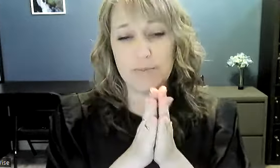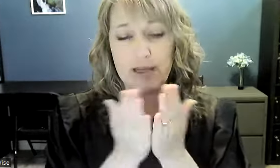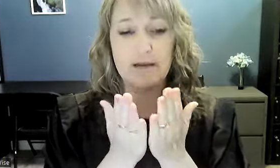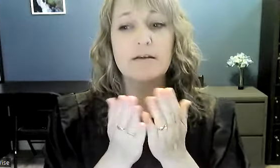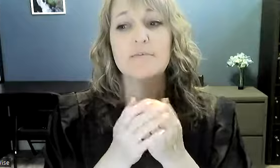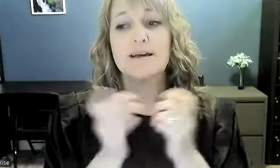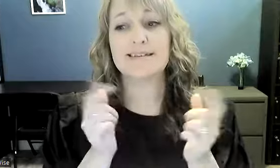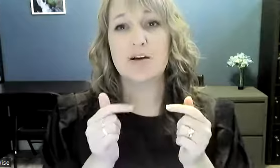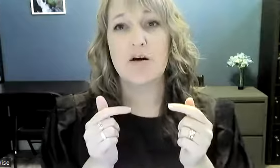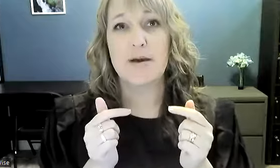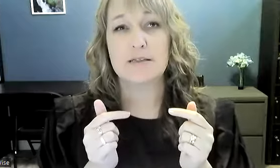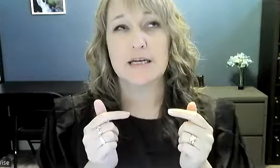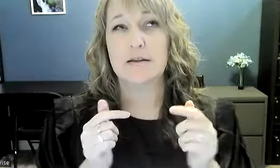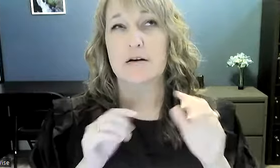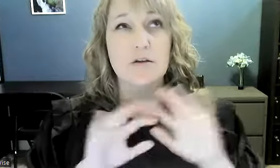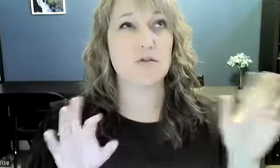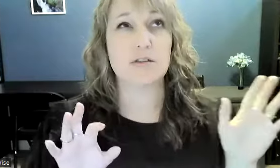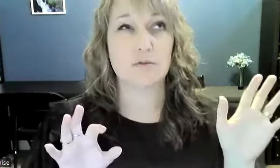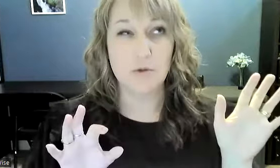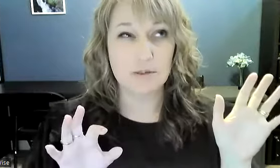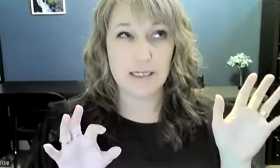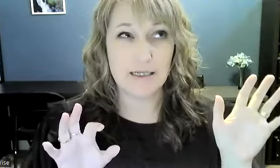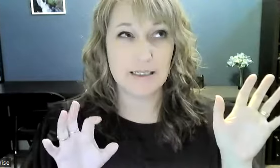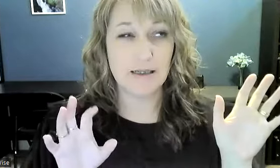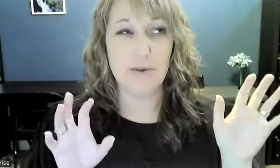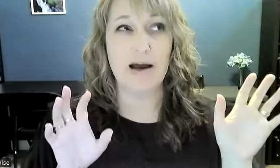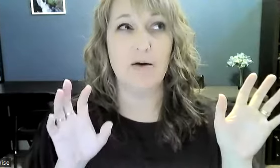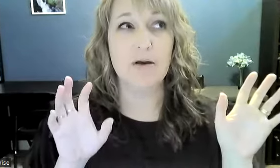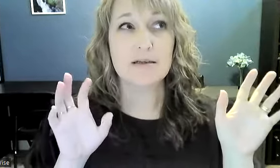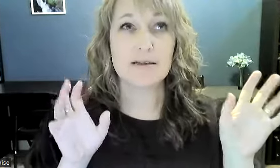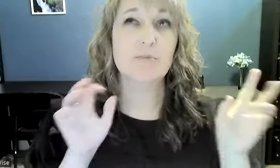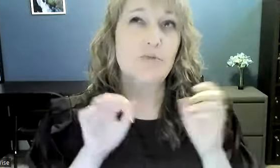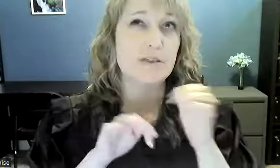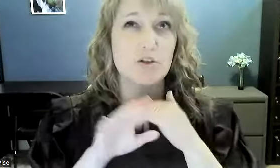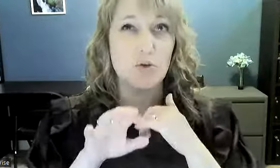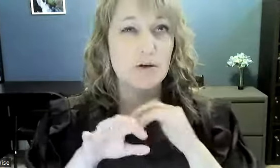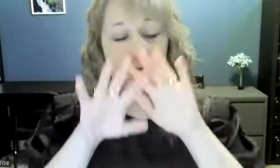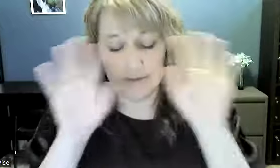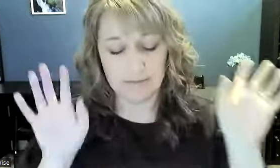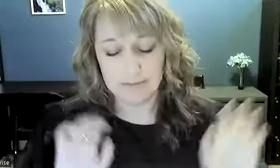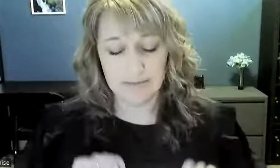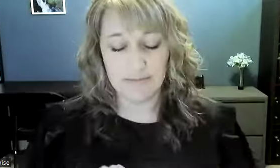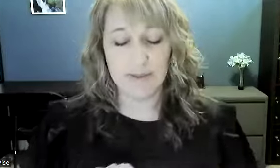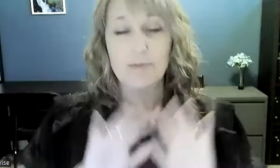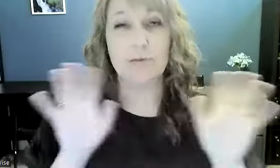repeat. Because it's a compound sign, there are all sorts of rules in ASL about how some movements are shortened and blah, blah, blah.